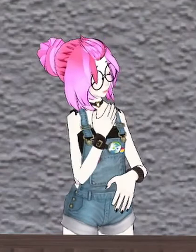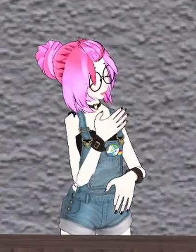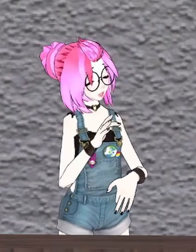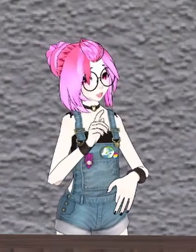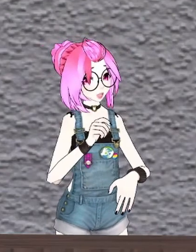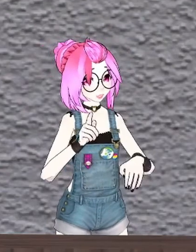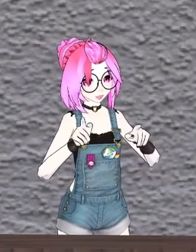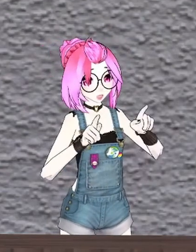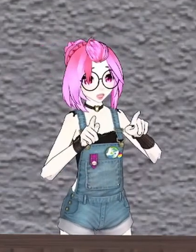Thank you for your question as well.